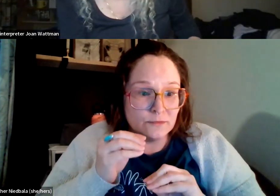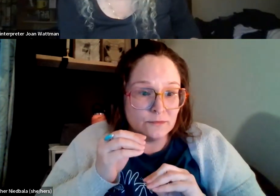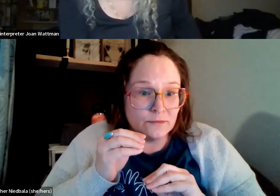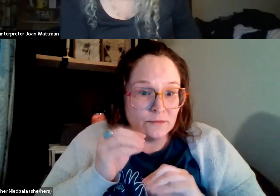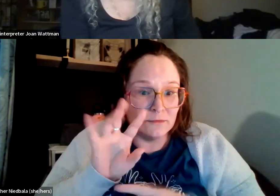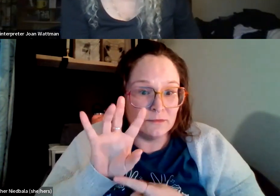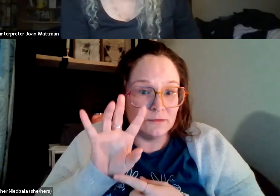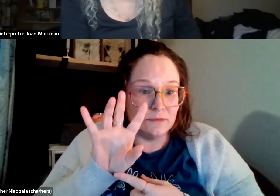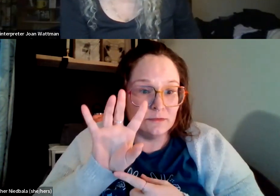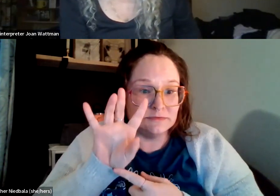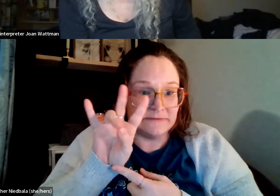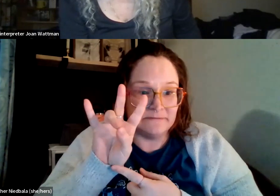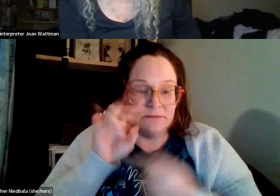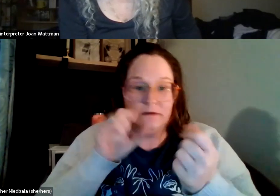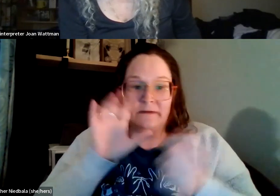expressed interest.